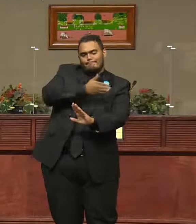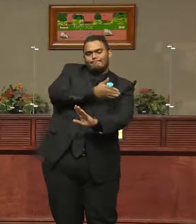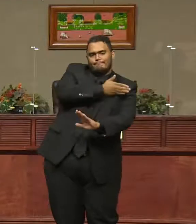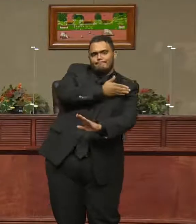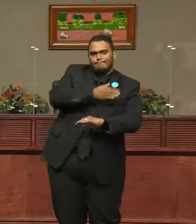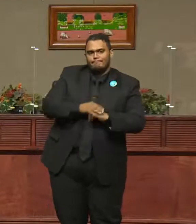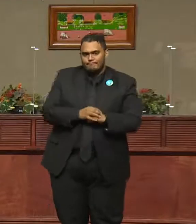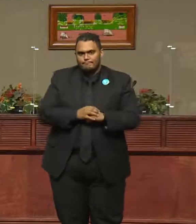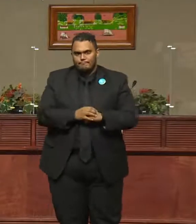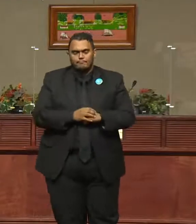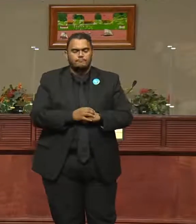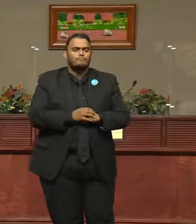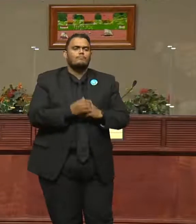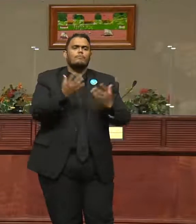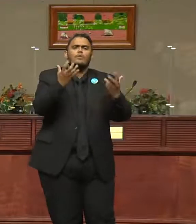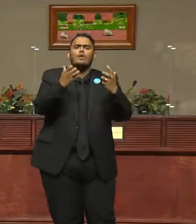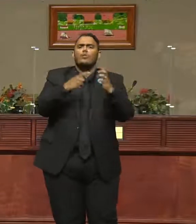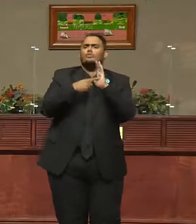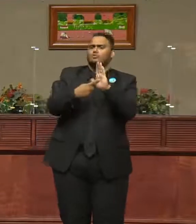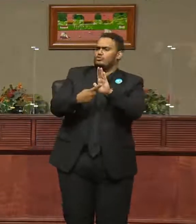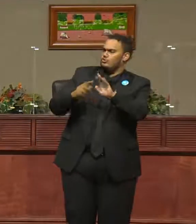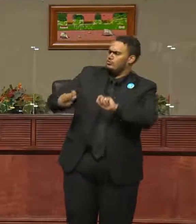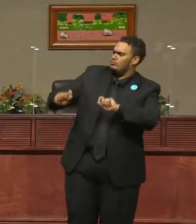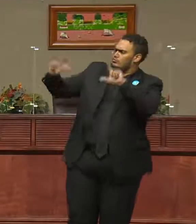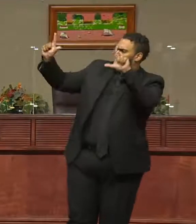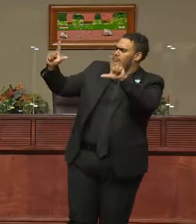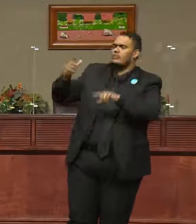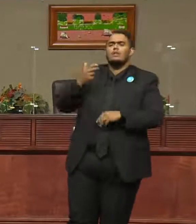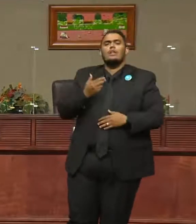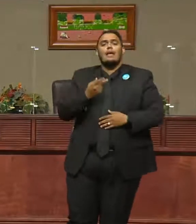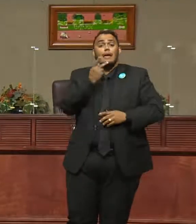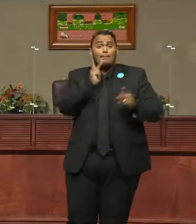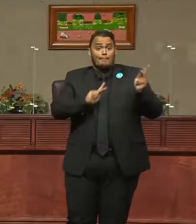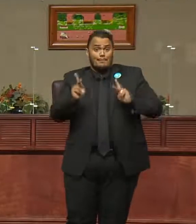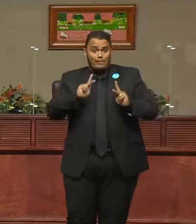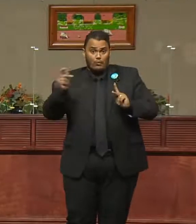you some of the hospitalization data.